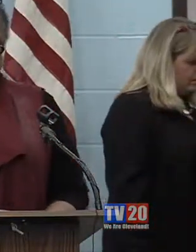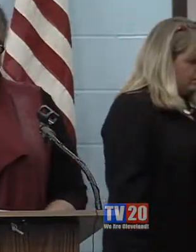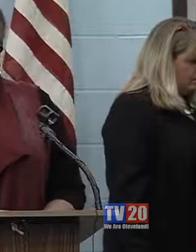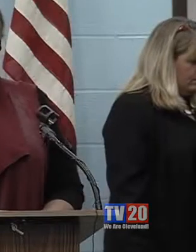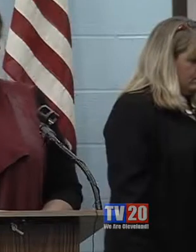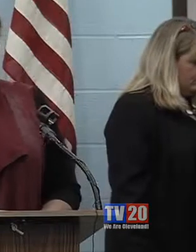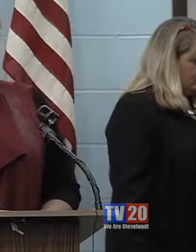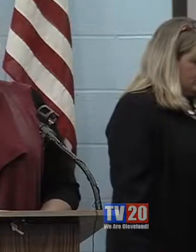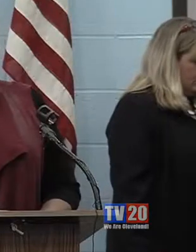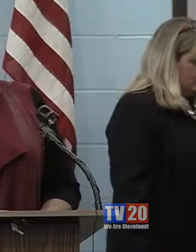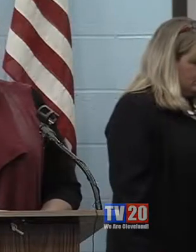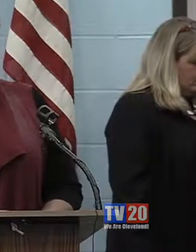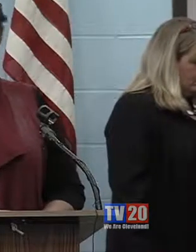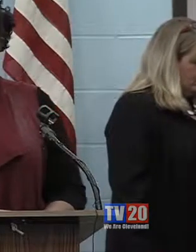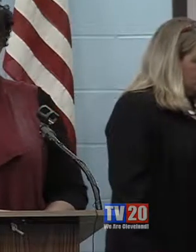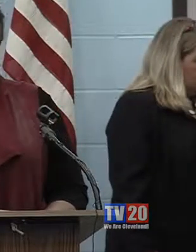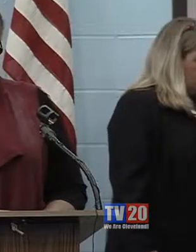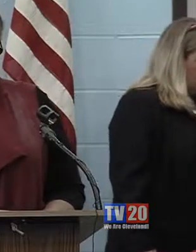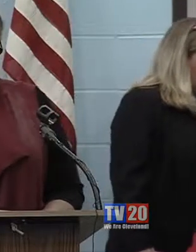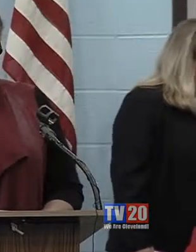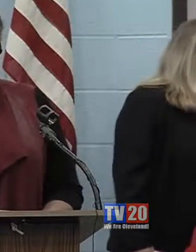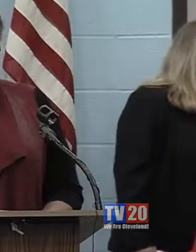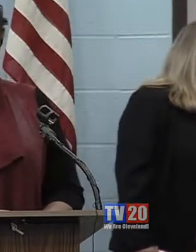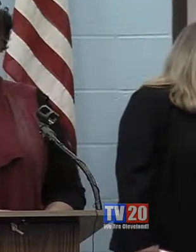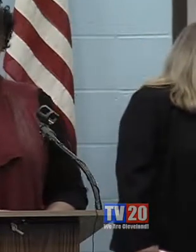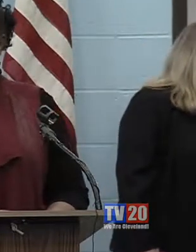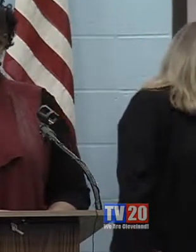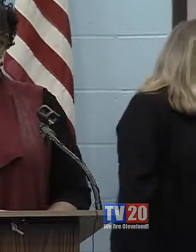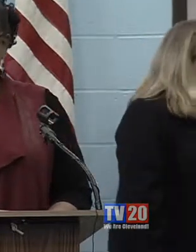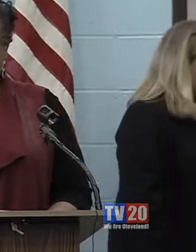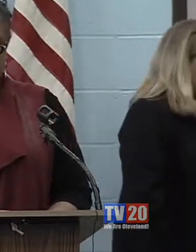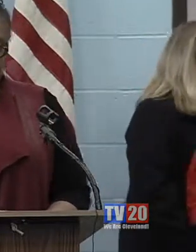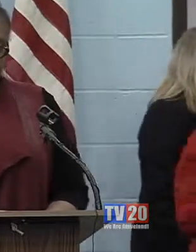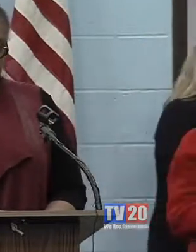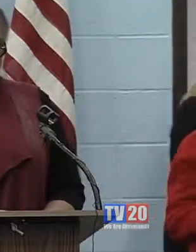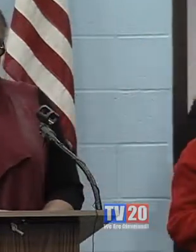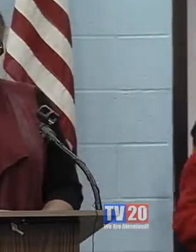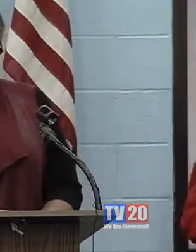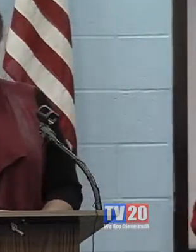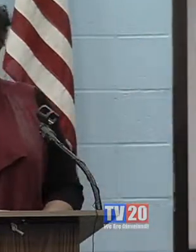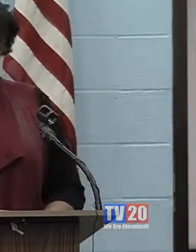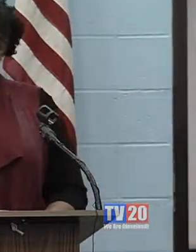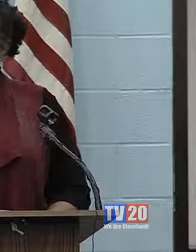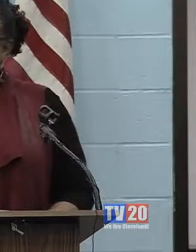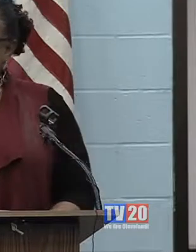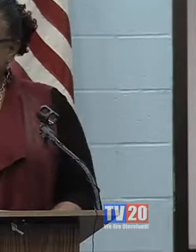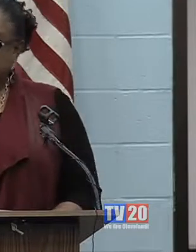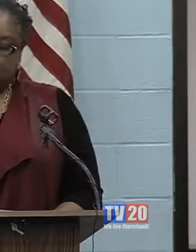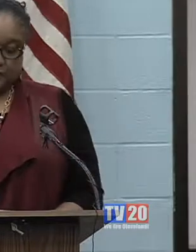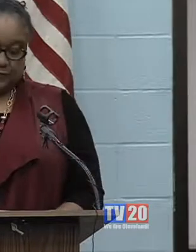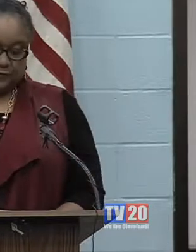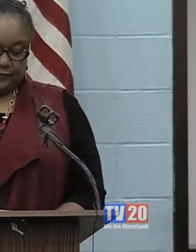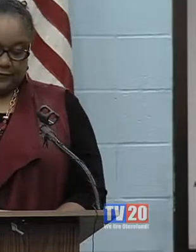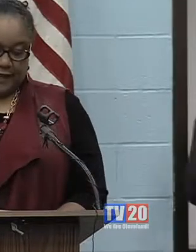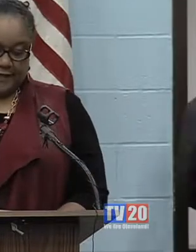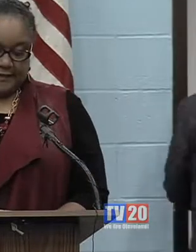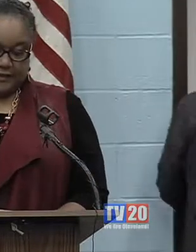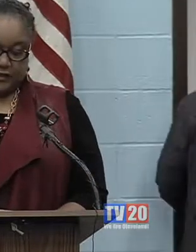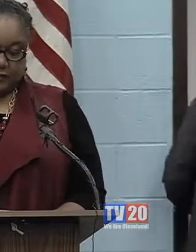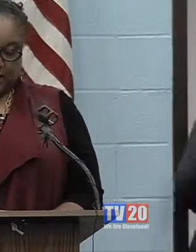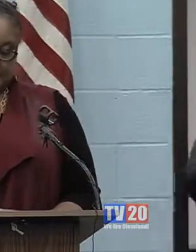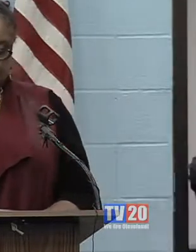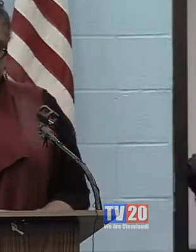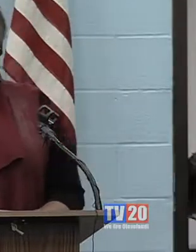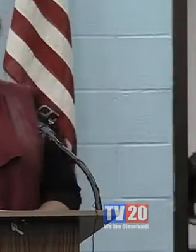Why? Because the anchor represents hope. It actually means